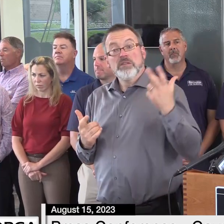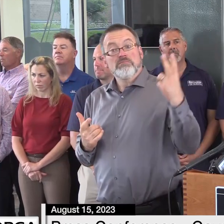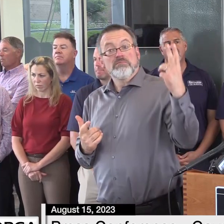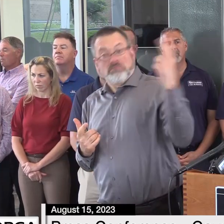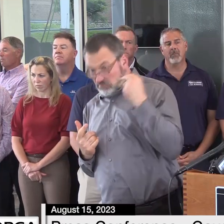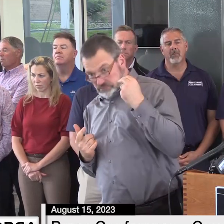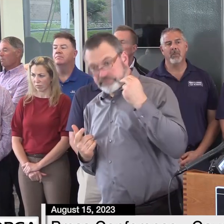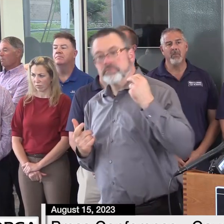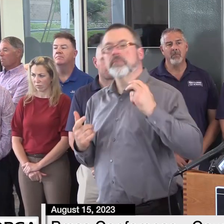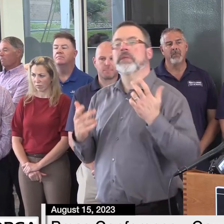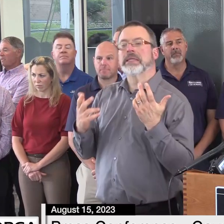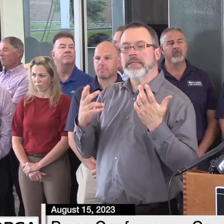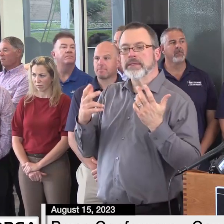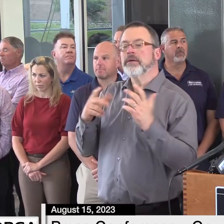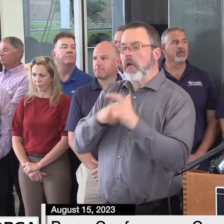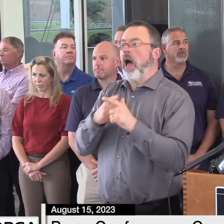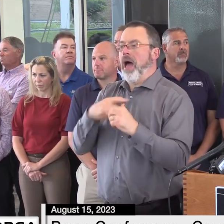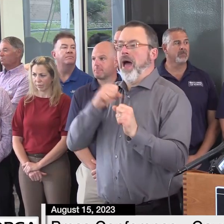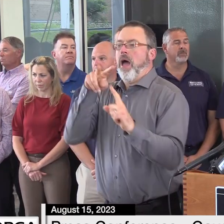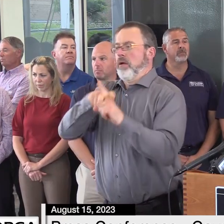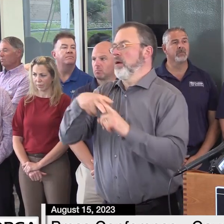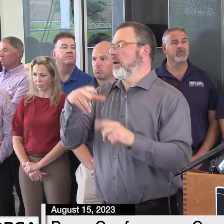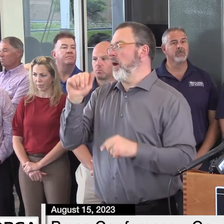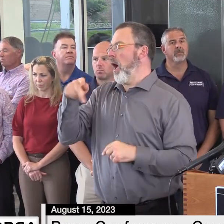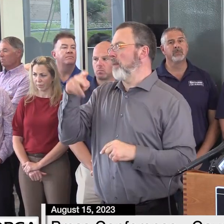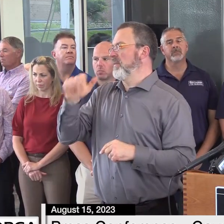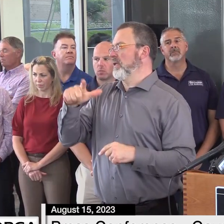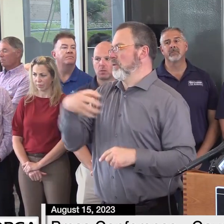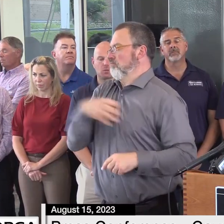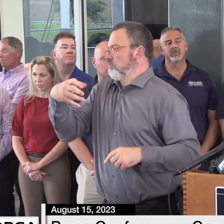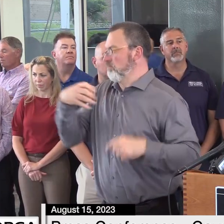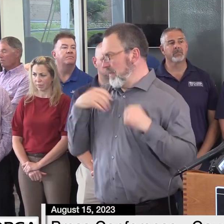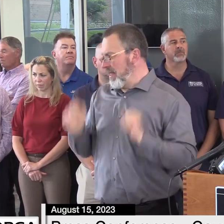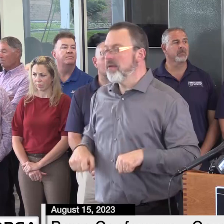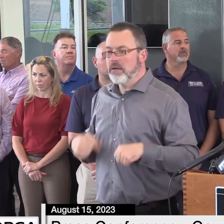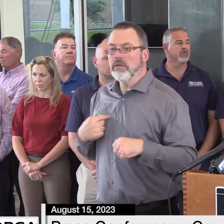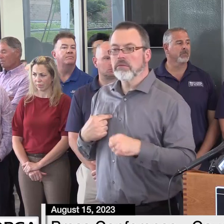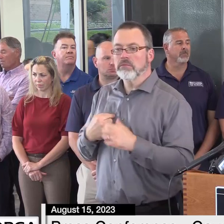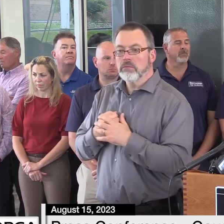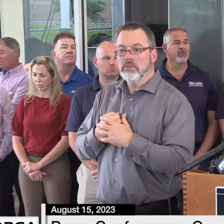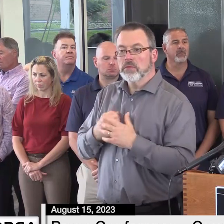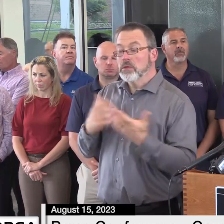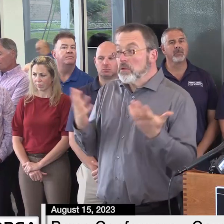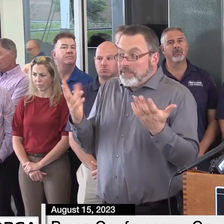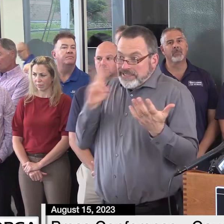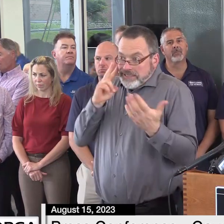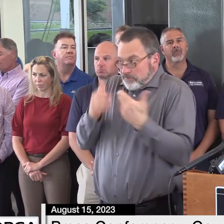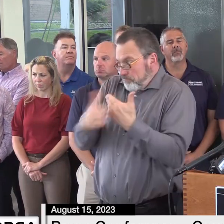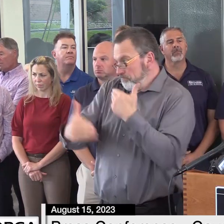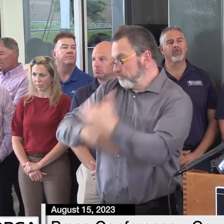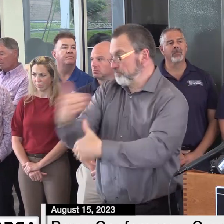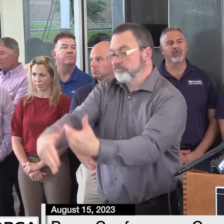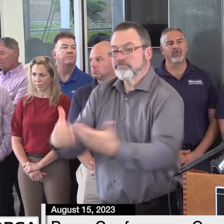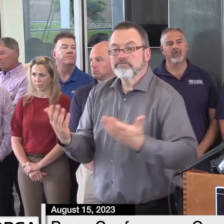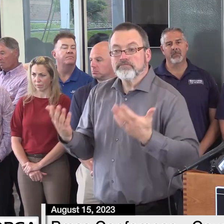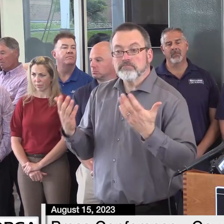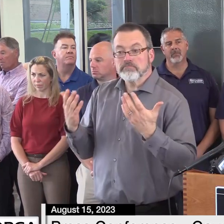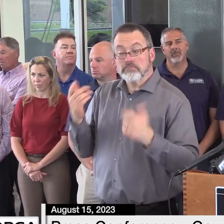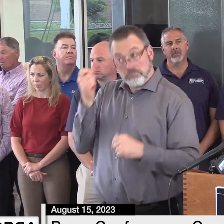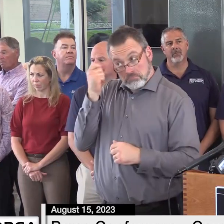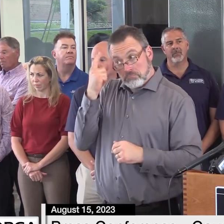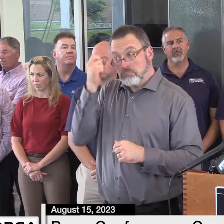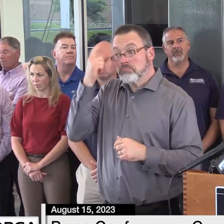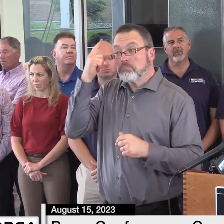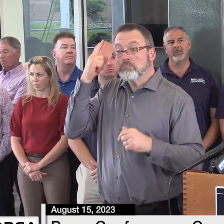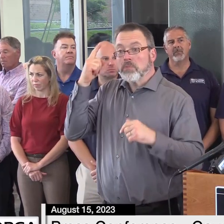appeal, formally appeal then, and we'll see where it goes. At the same time, we're